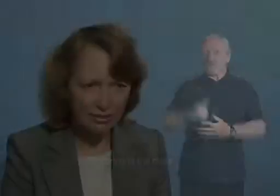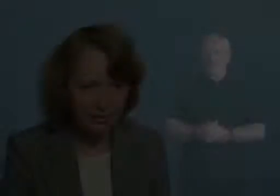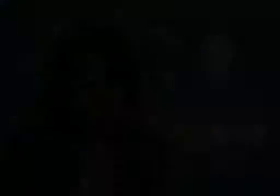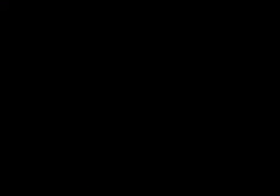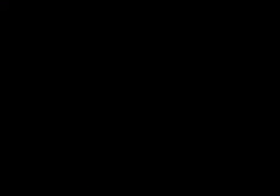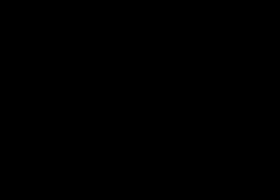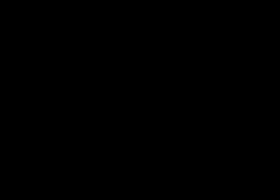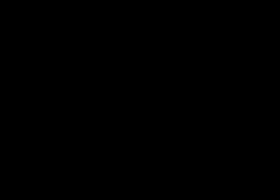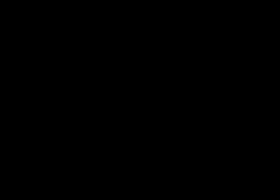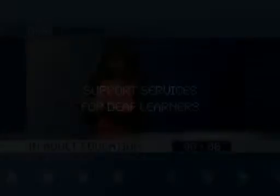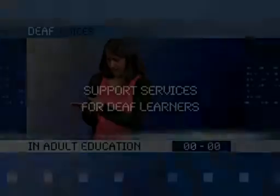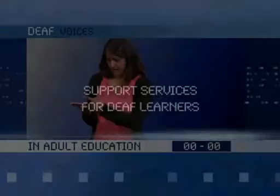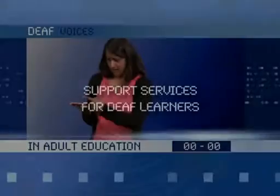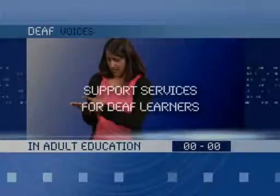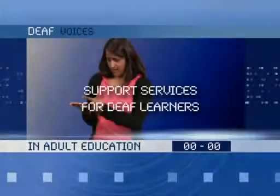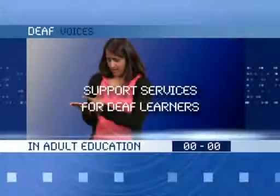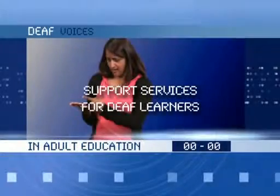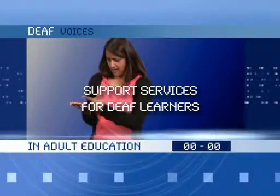class.